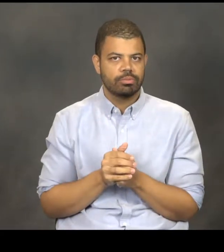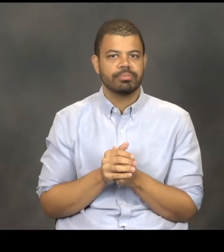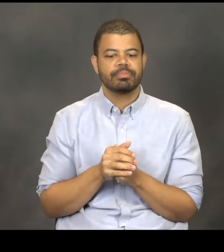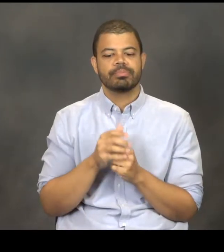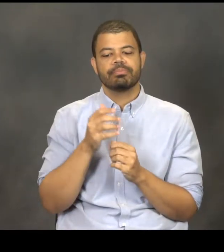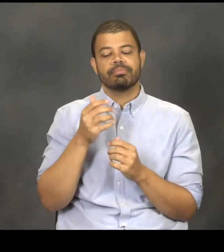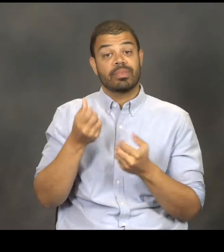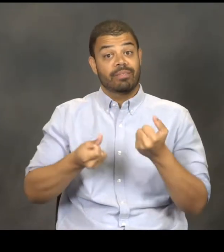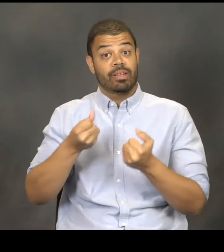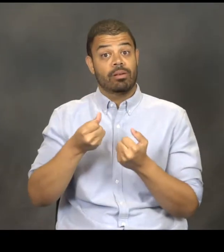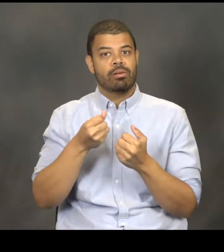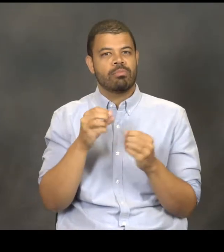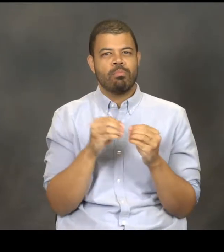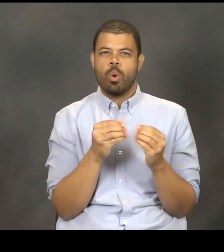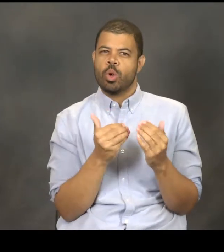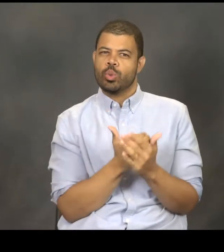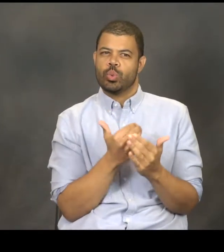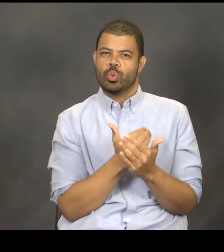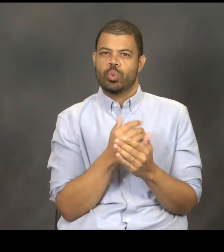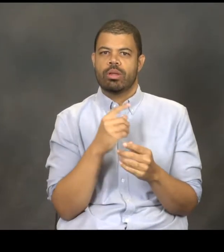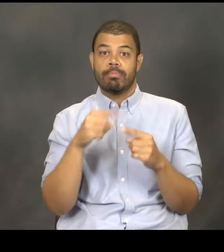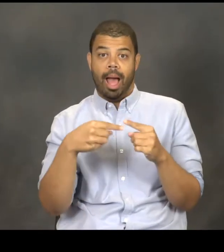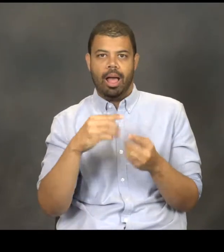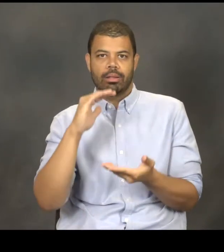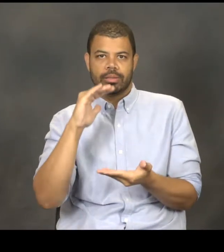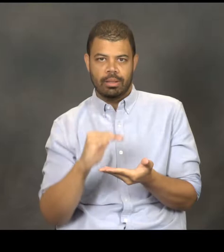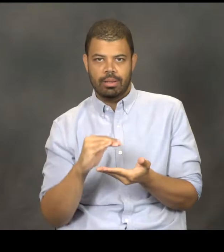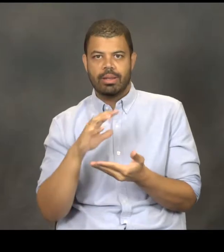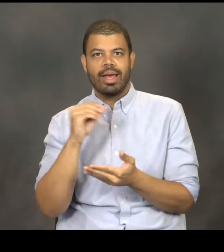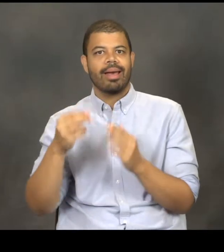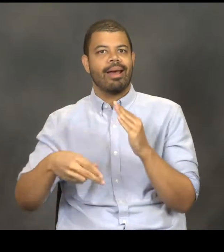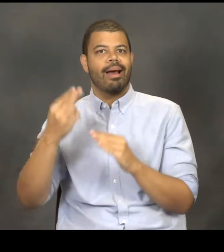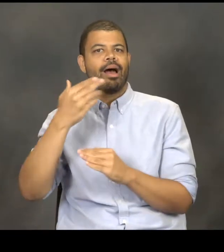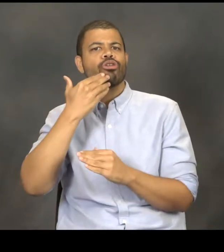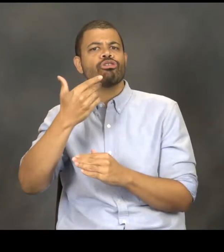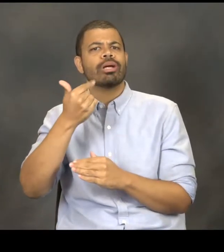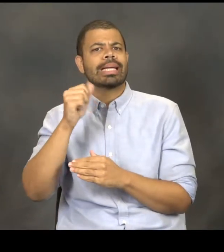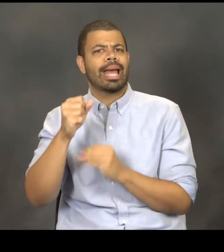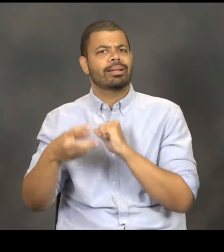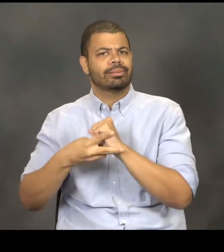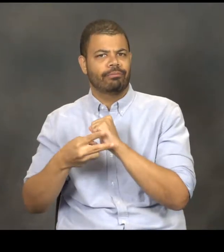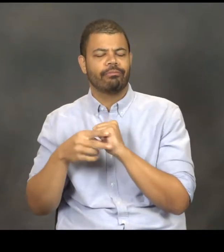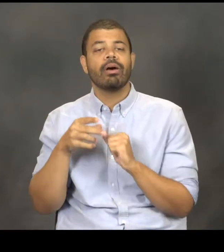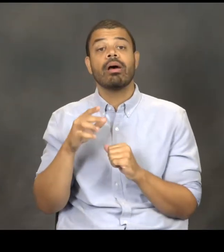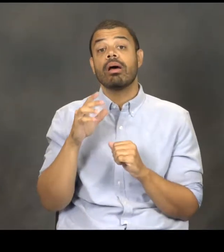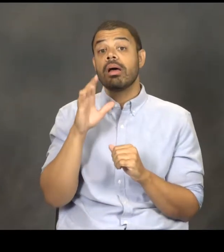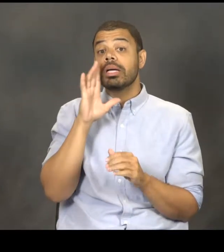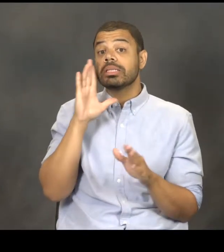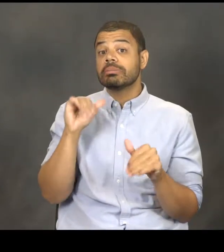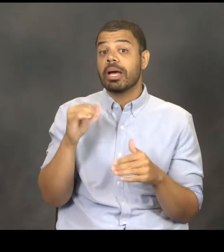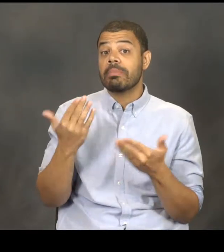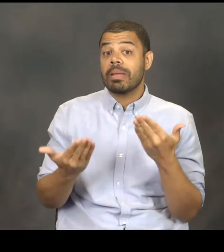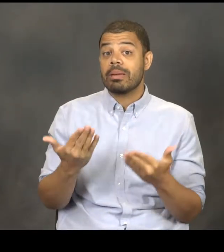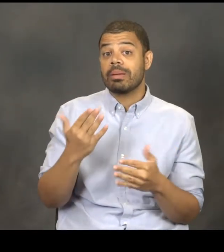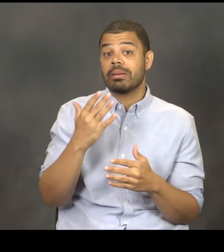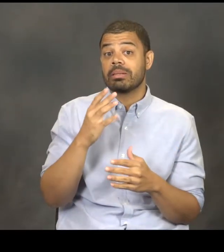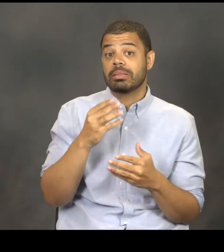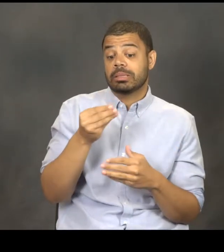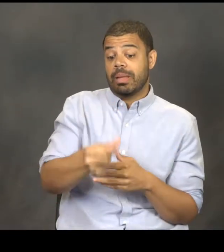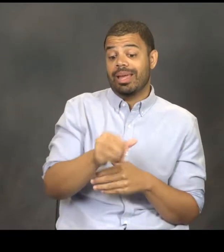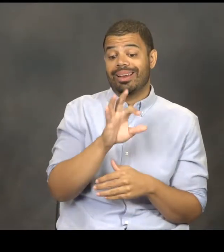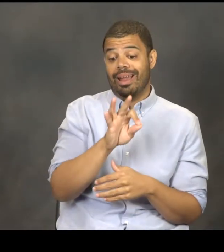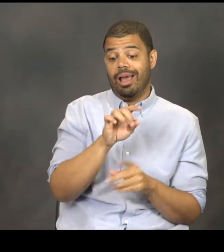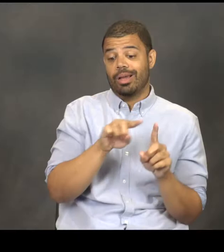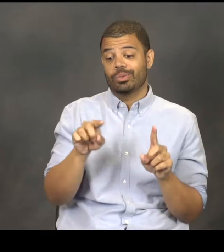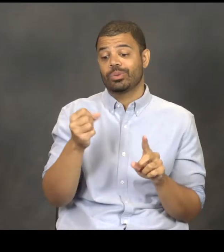that's newer in year, lower in miles, and higher in fuel efficiency. Folks can expect to spend anywhere from like $9,000 to